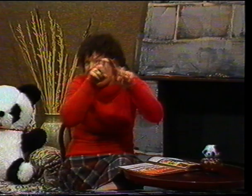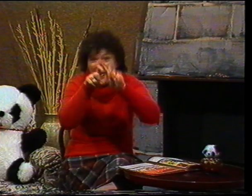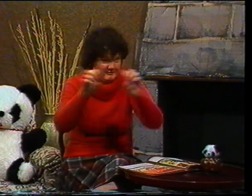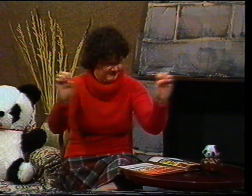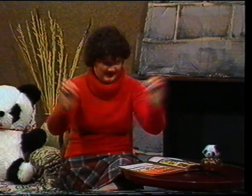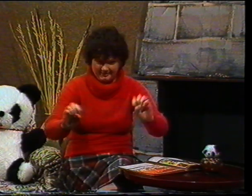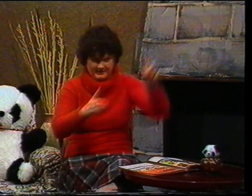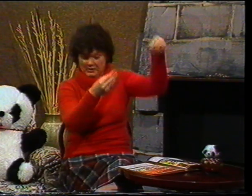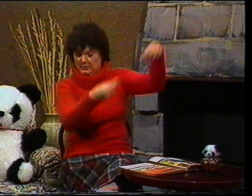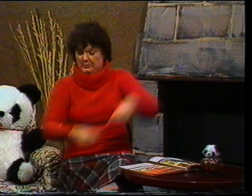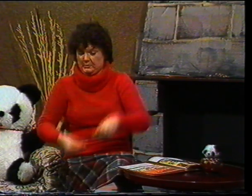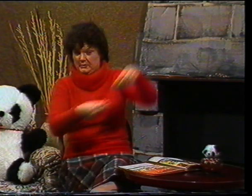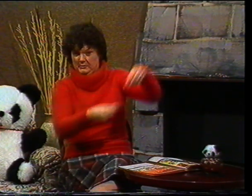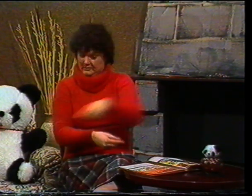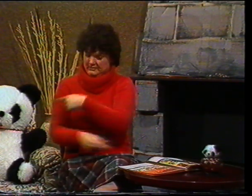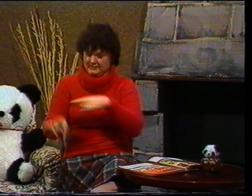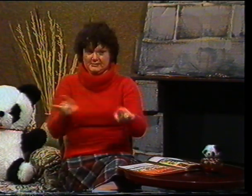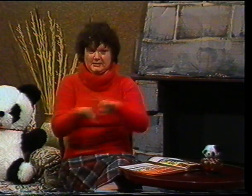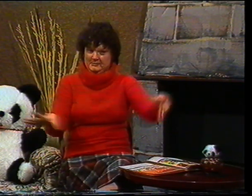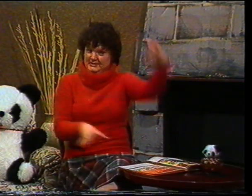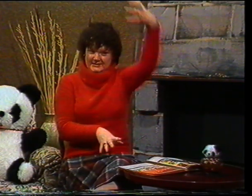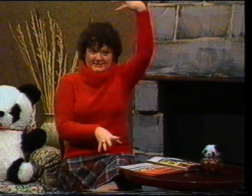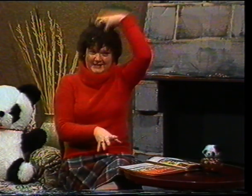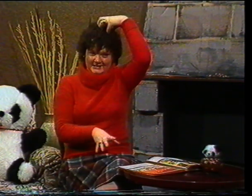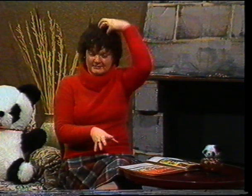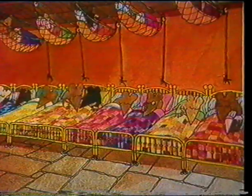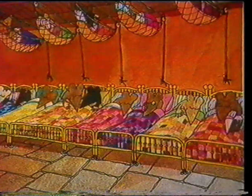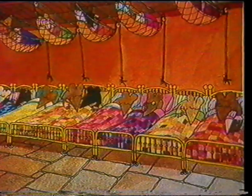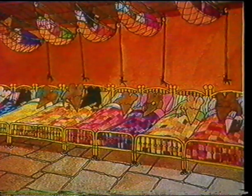to hunt for food any longer. They'd be fed, and they'd be as happy as kings.